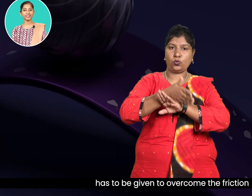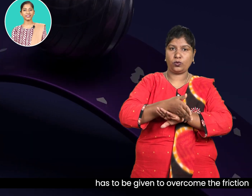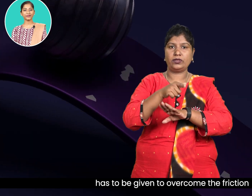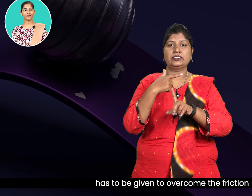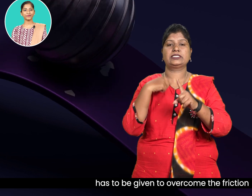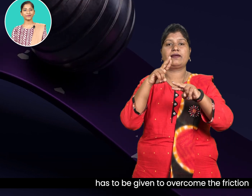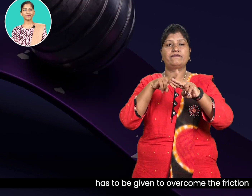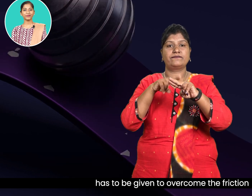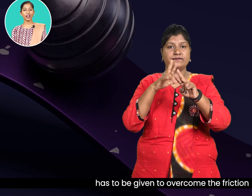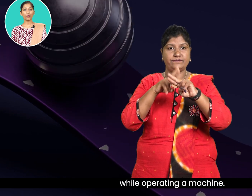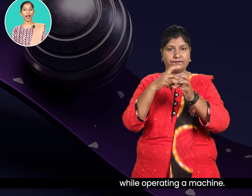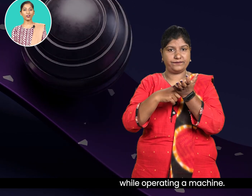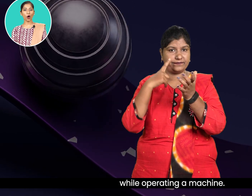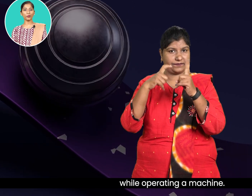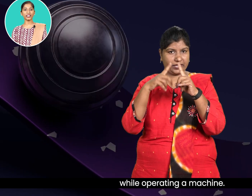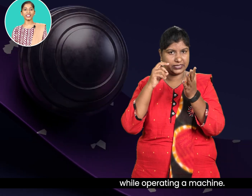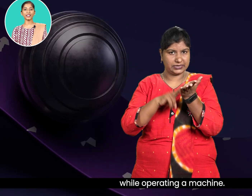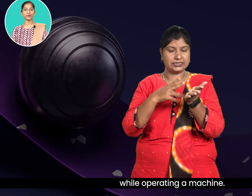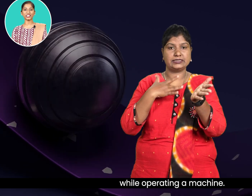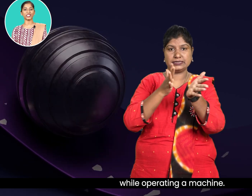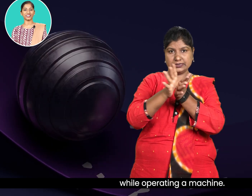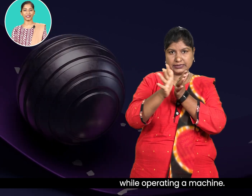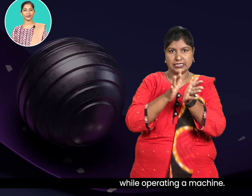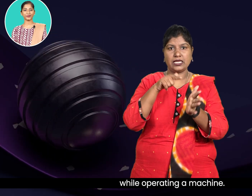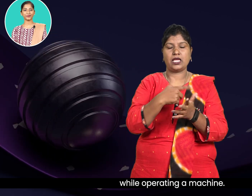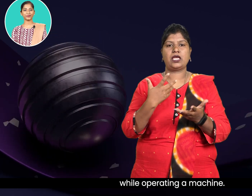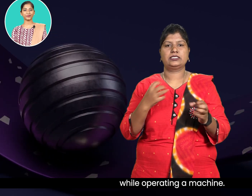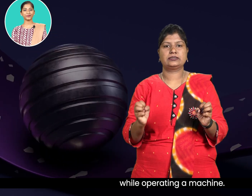friction while operating a machine.